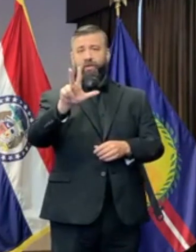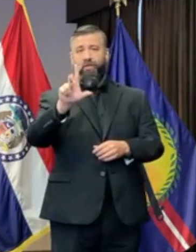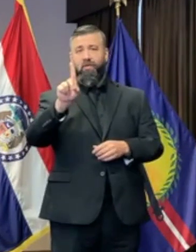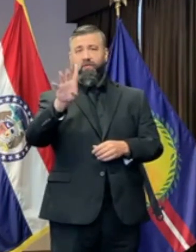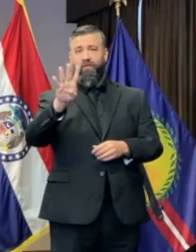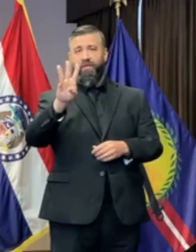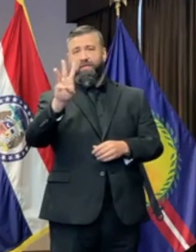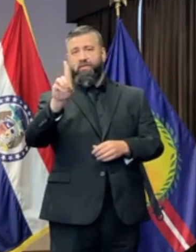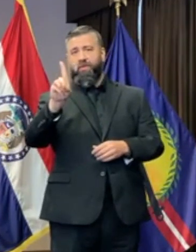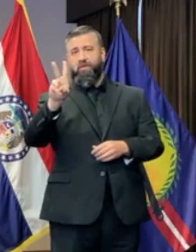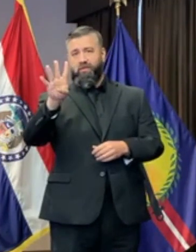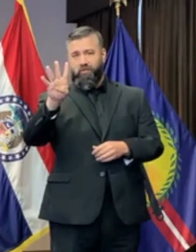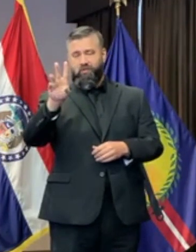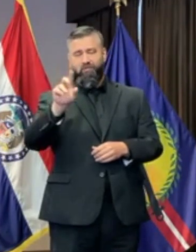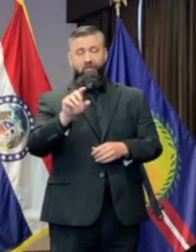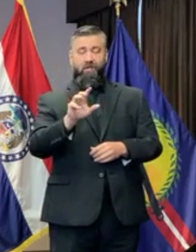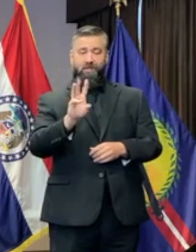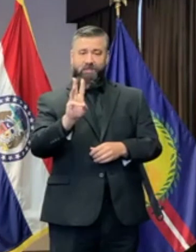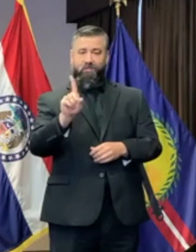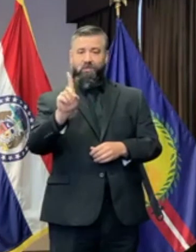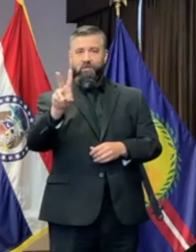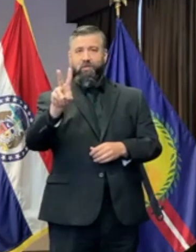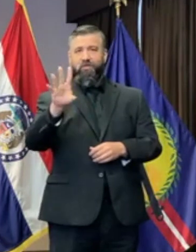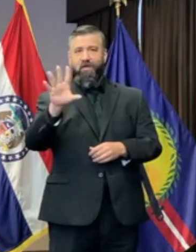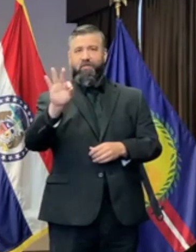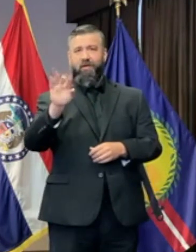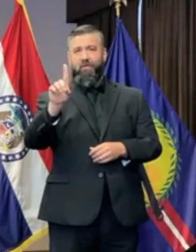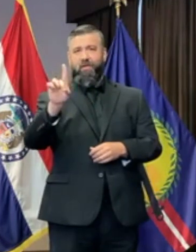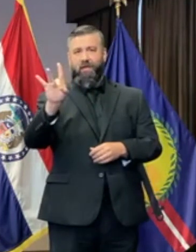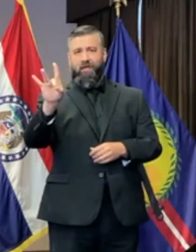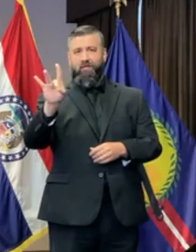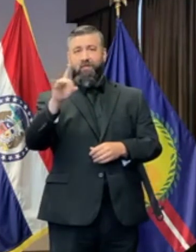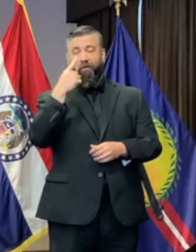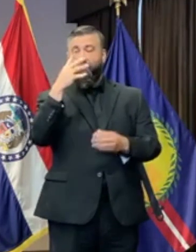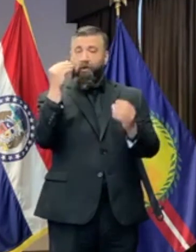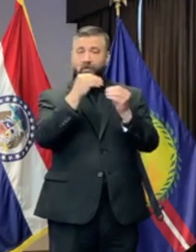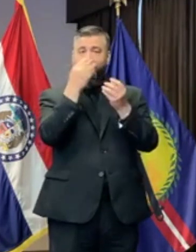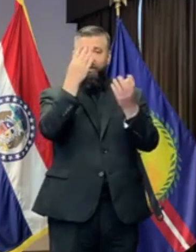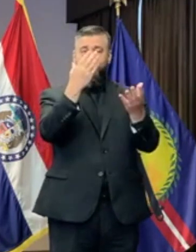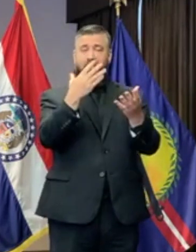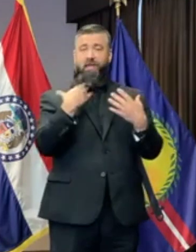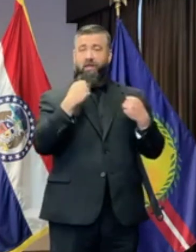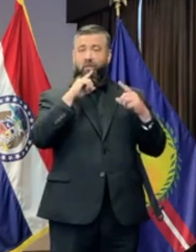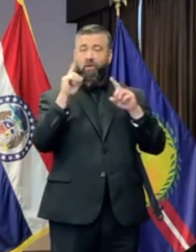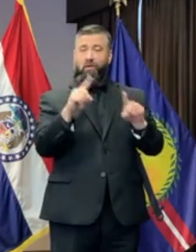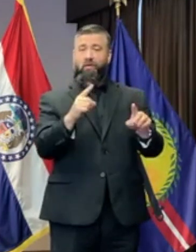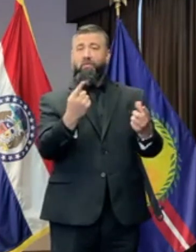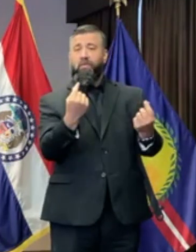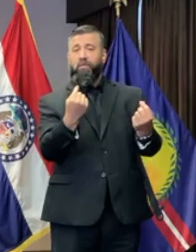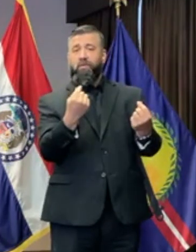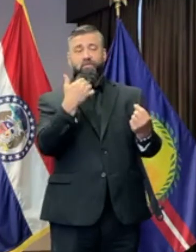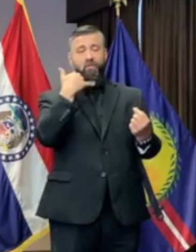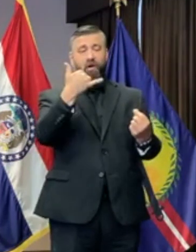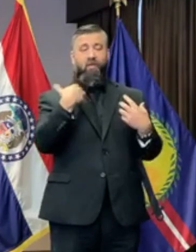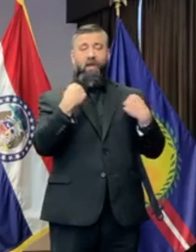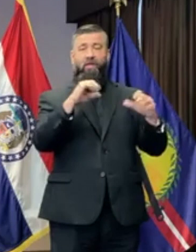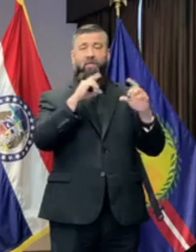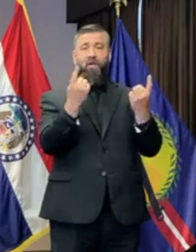314-612-5918. For more information on the city's health order or the vaccination event at the Dome, call the Health Department